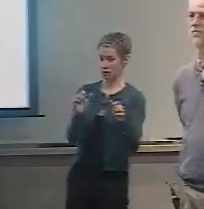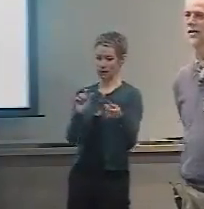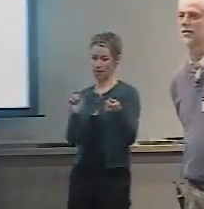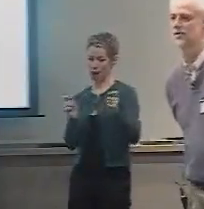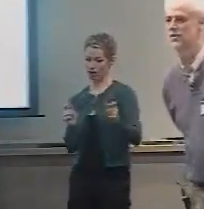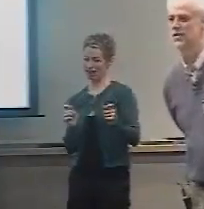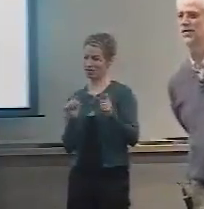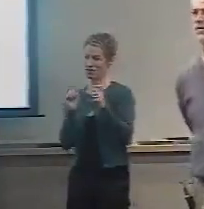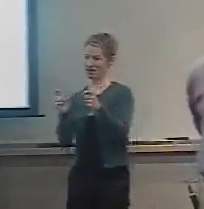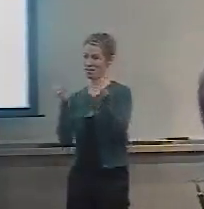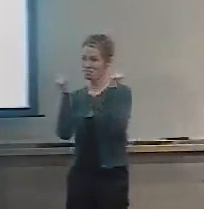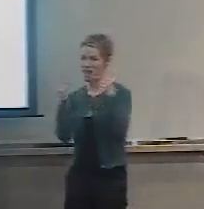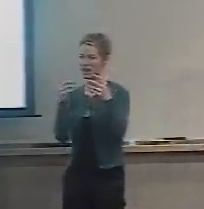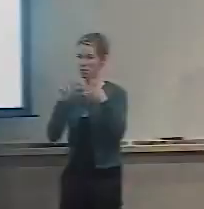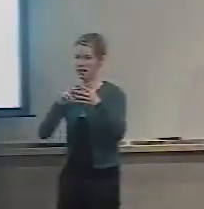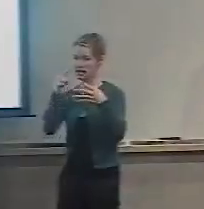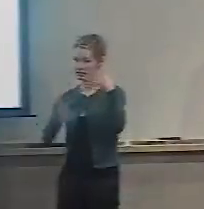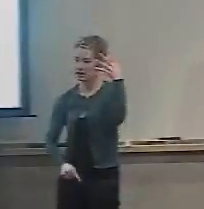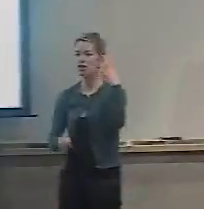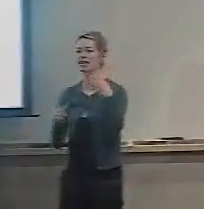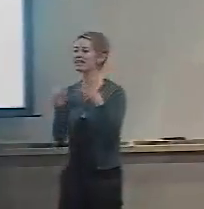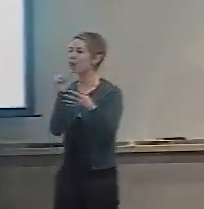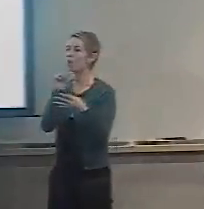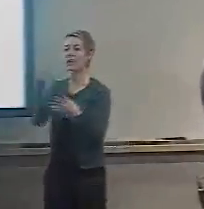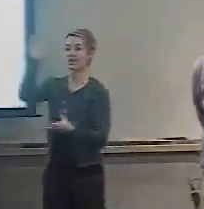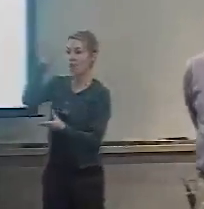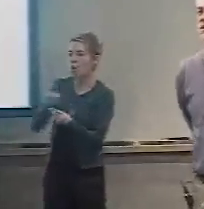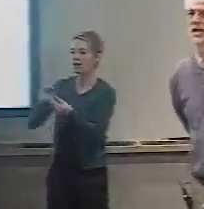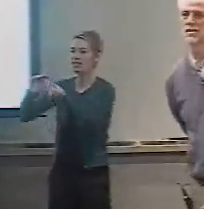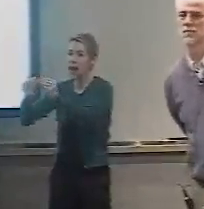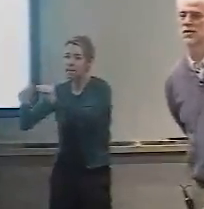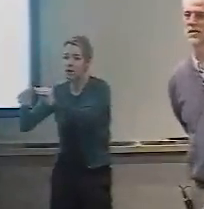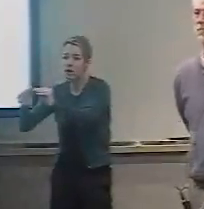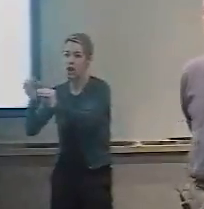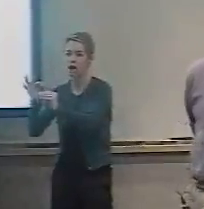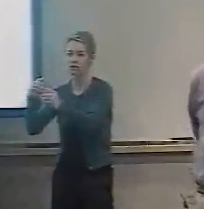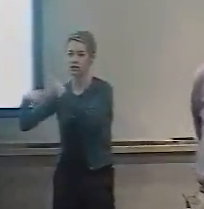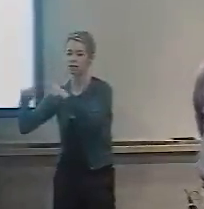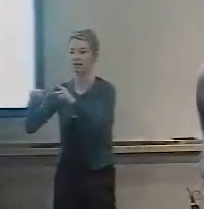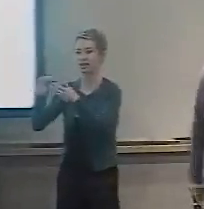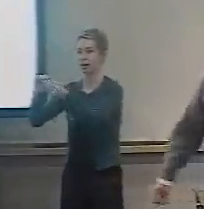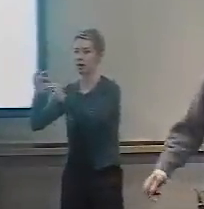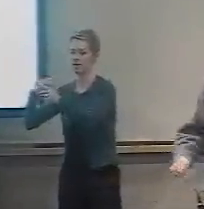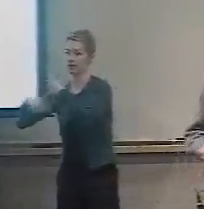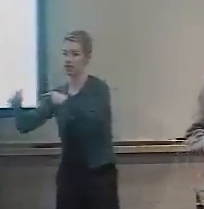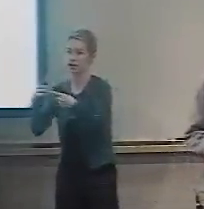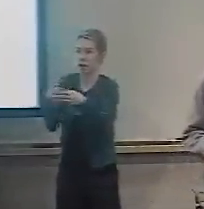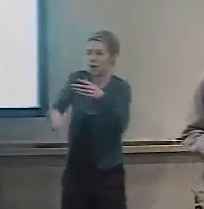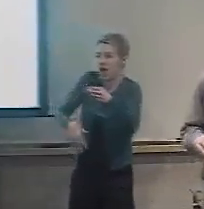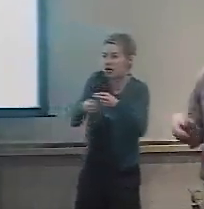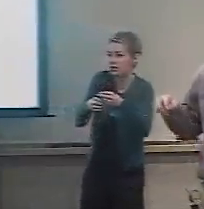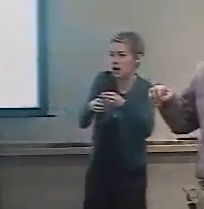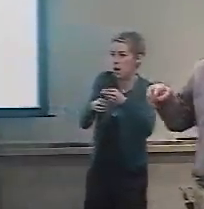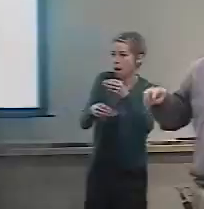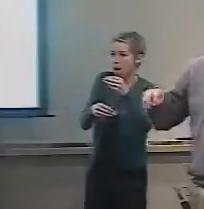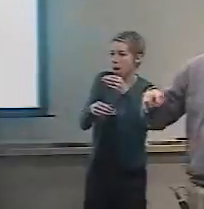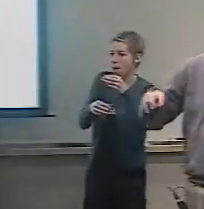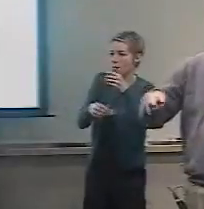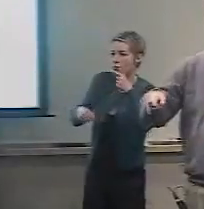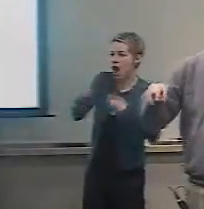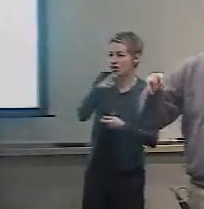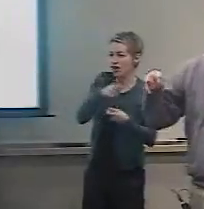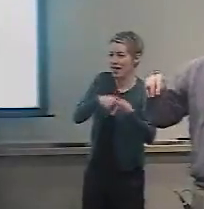lots of different meanings. So it's not the number of signs, but it's the number of signs plus the ability to modulate. For example, if I do the sign for